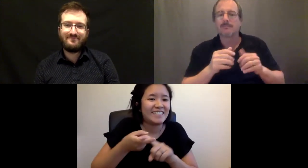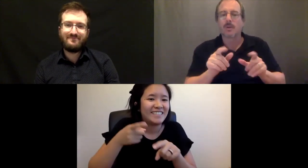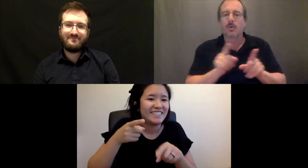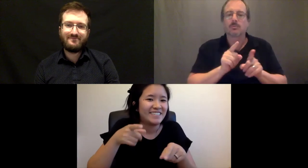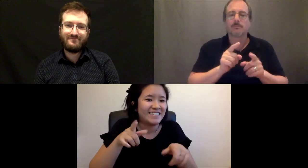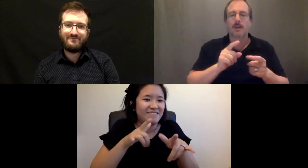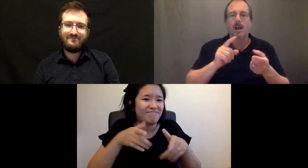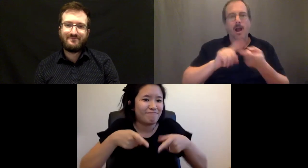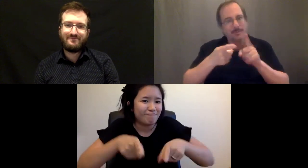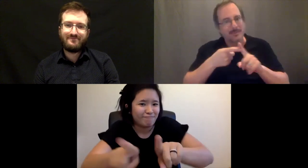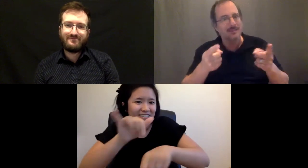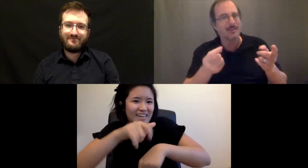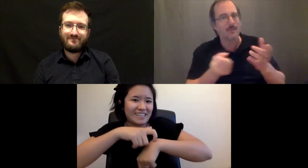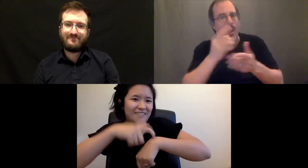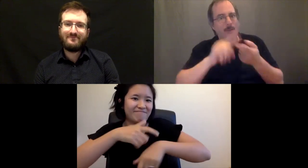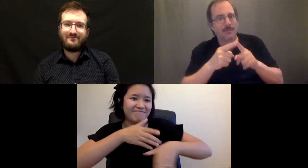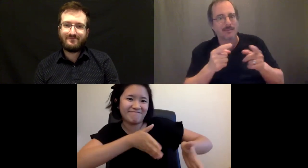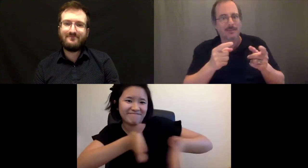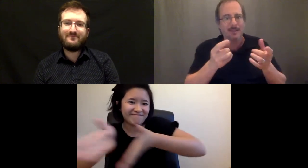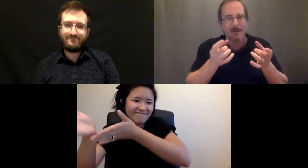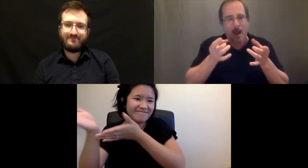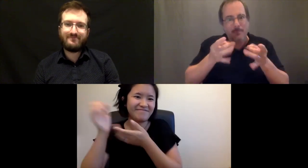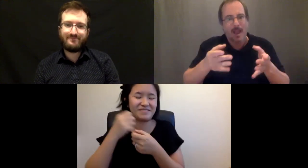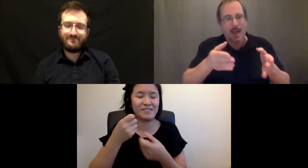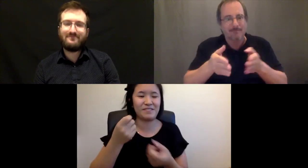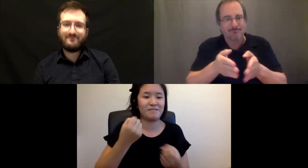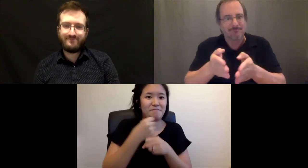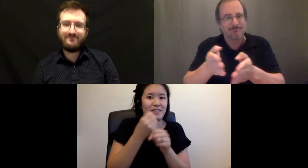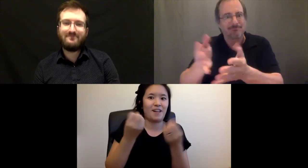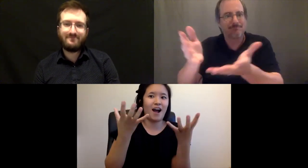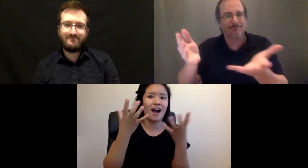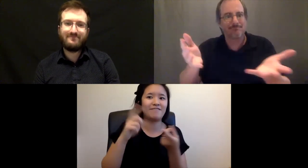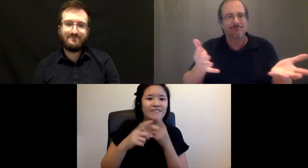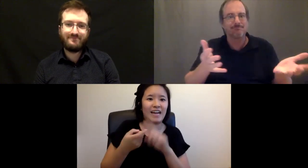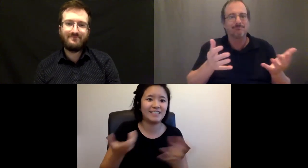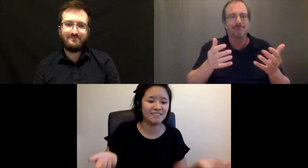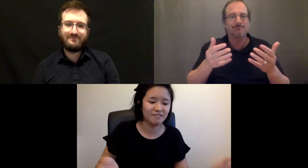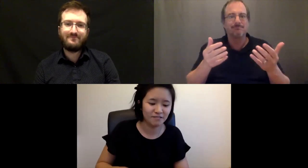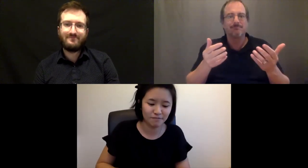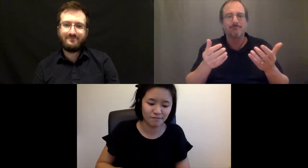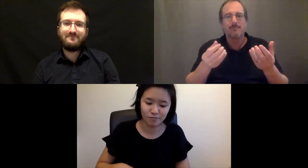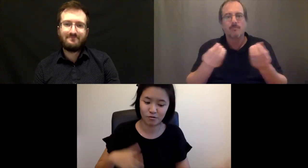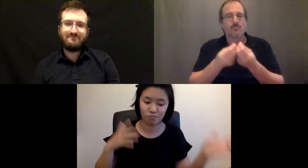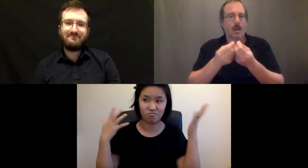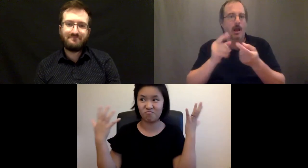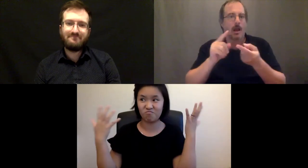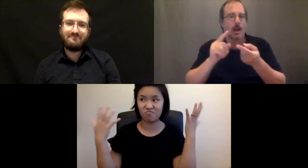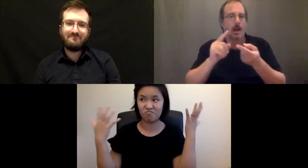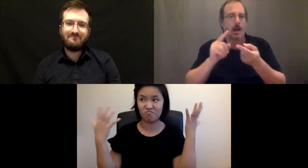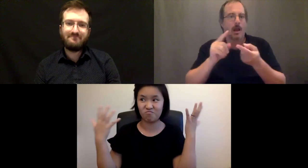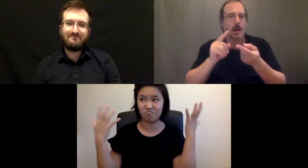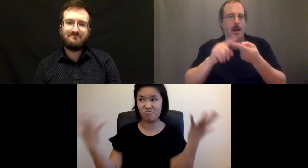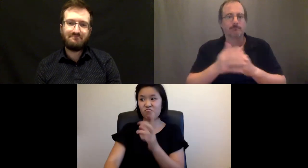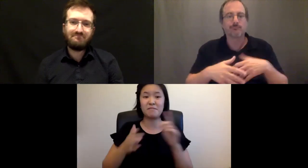the myriad of opportunities that they have access to and the opportunity to meet friends from